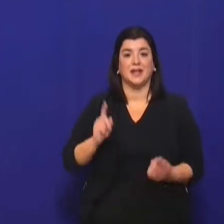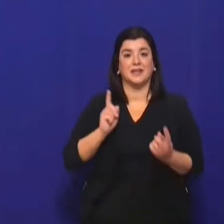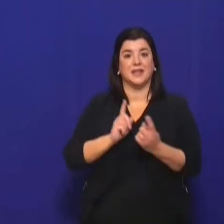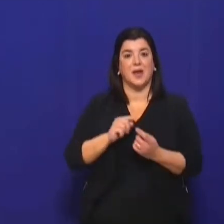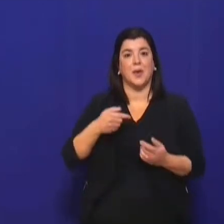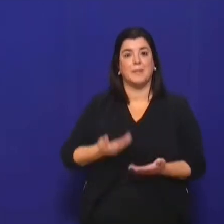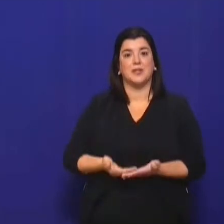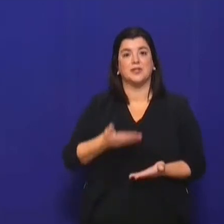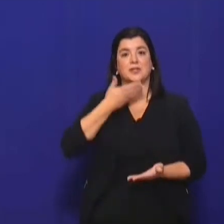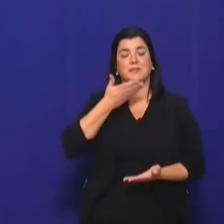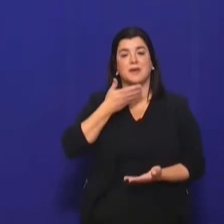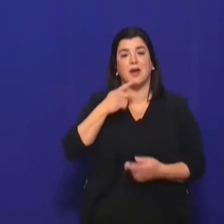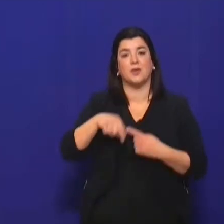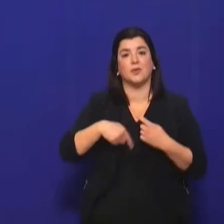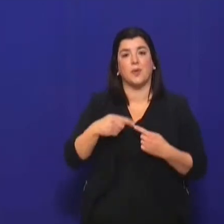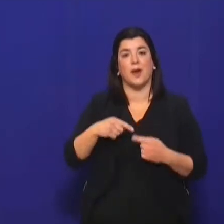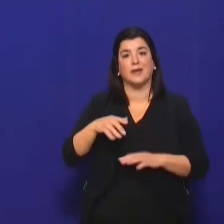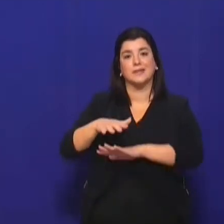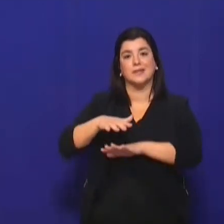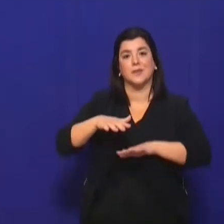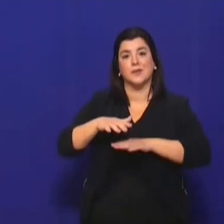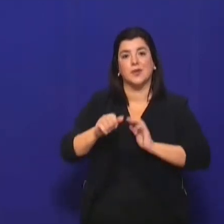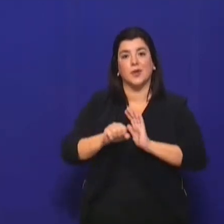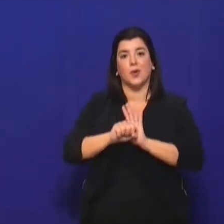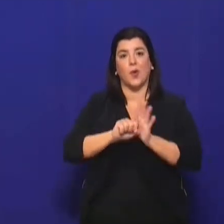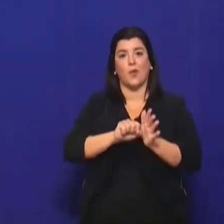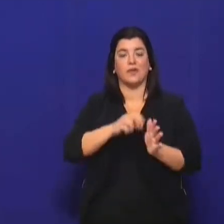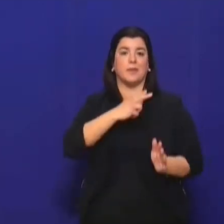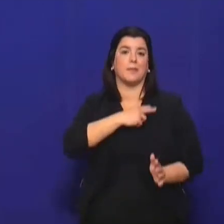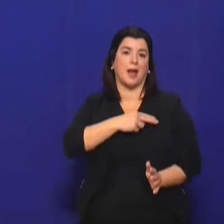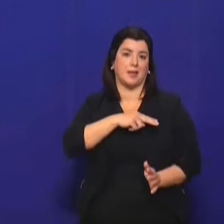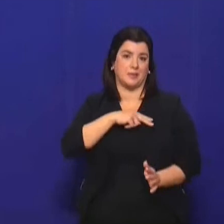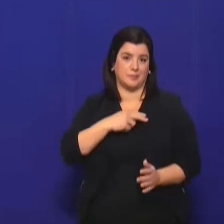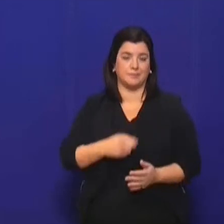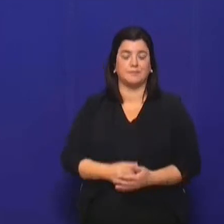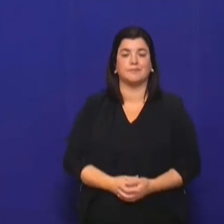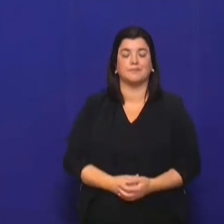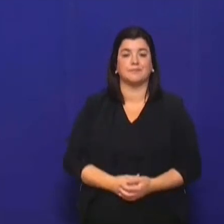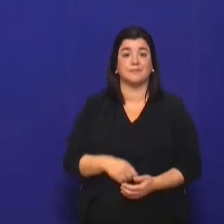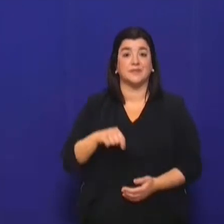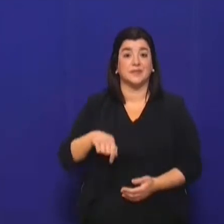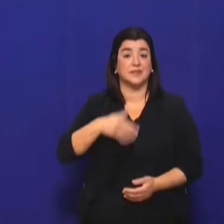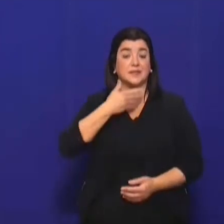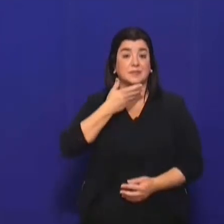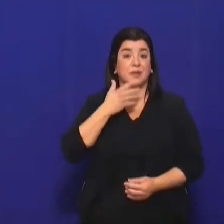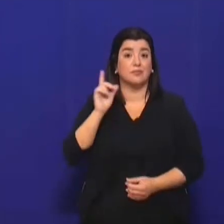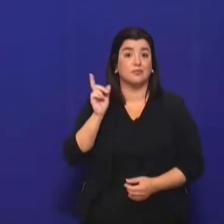dwar il-COVID u s-sitwazzjoni li għandna f'Malta. Tajb ngħidu li bħalissa